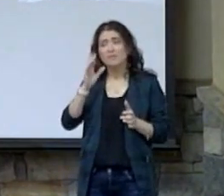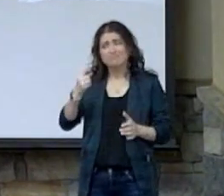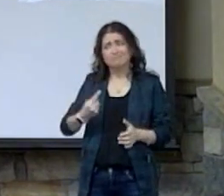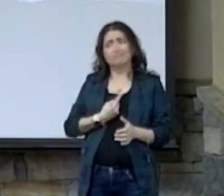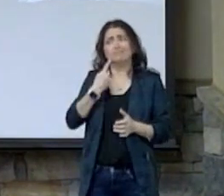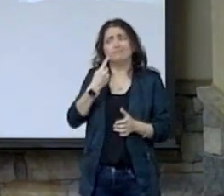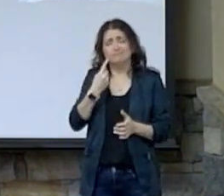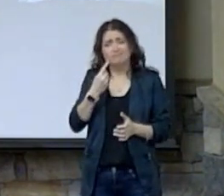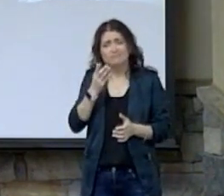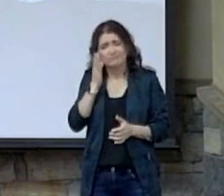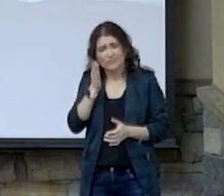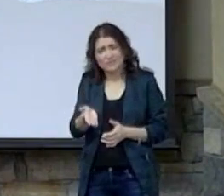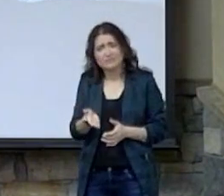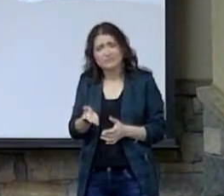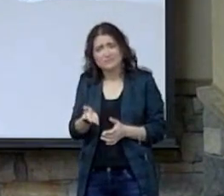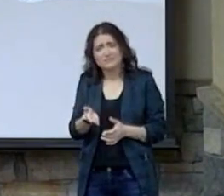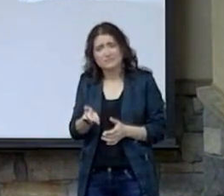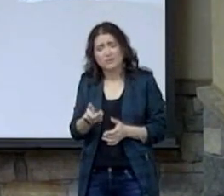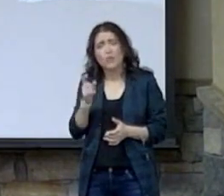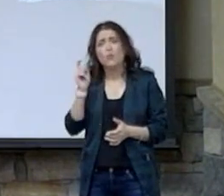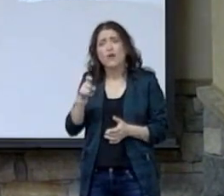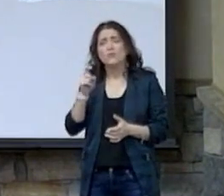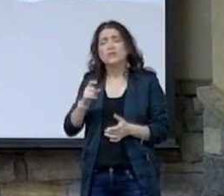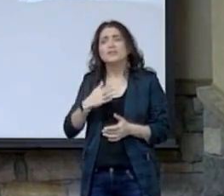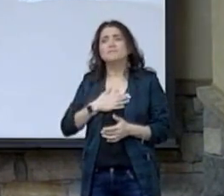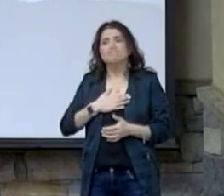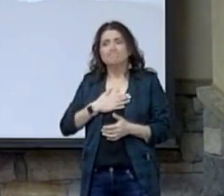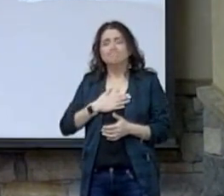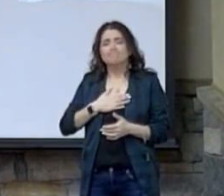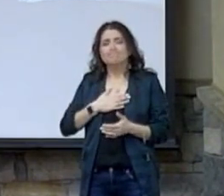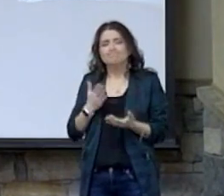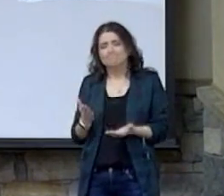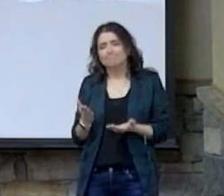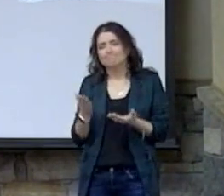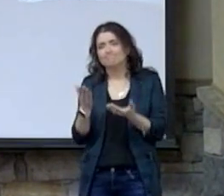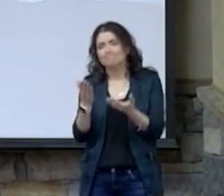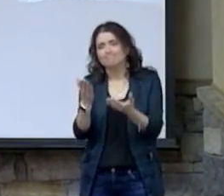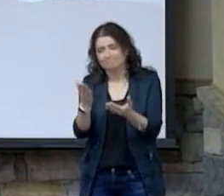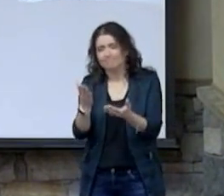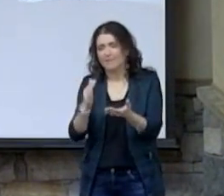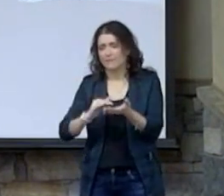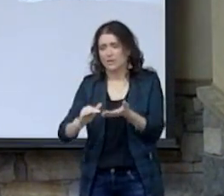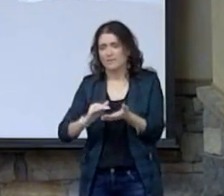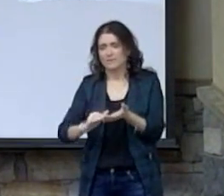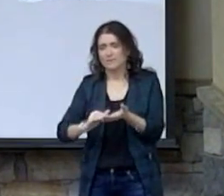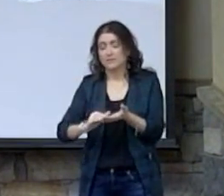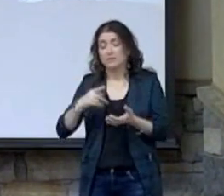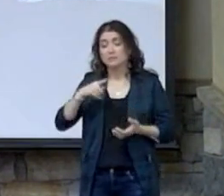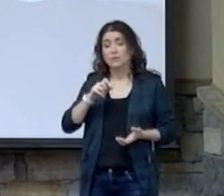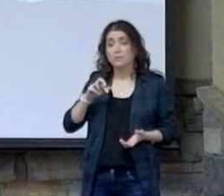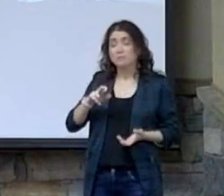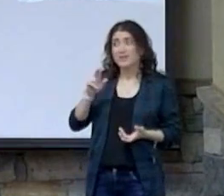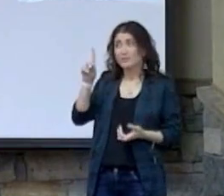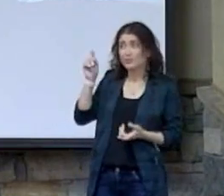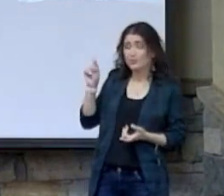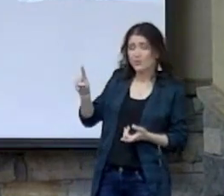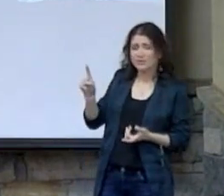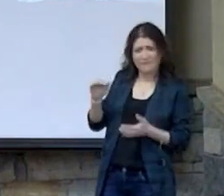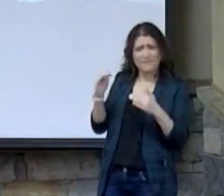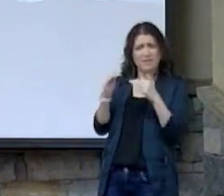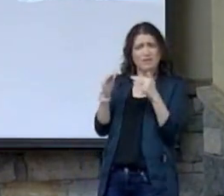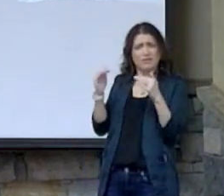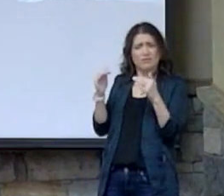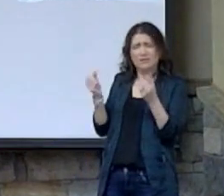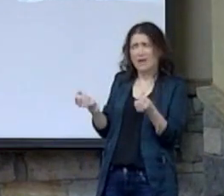offended, where we have to extend forgiveness. And Peter's question is a fair question. How many